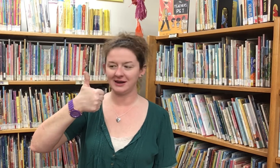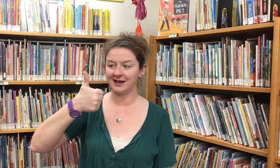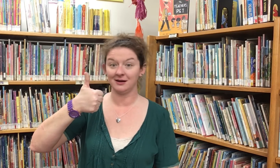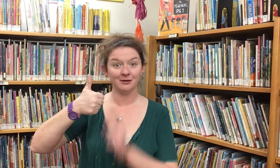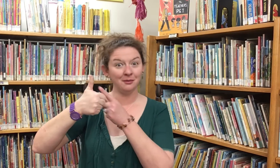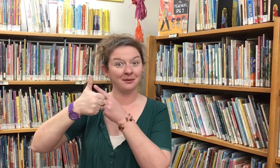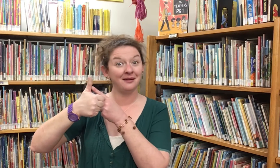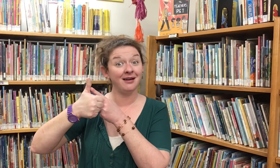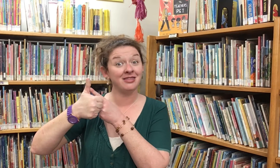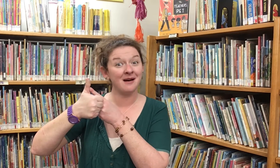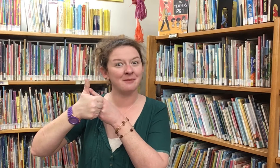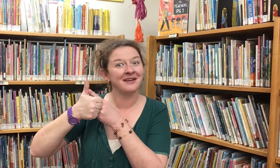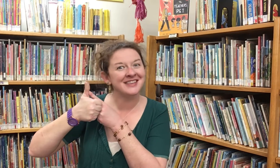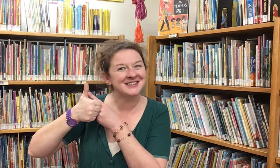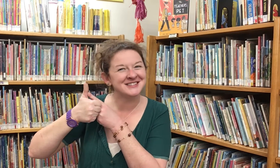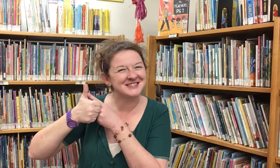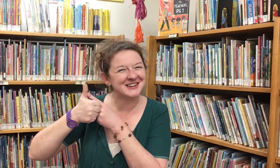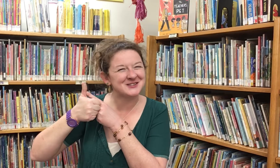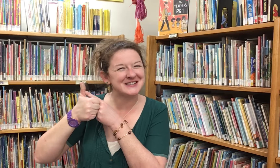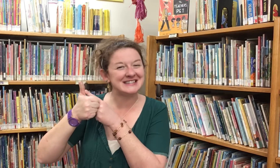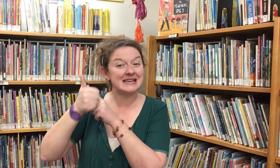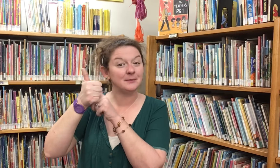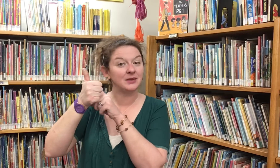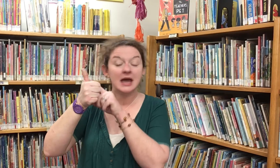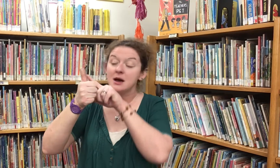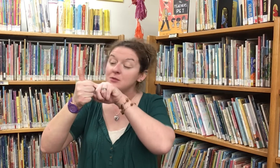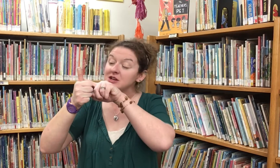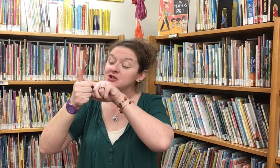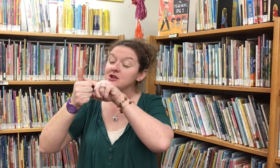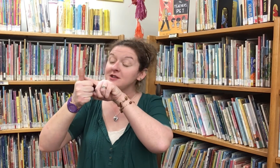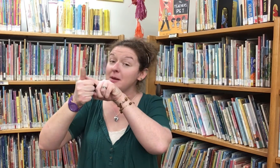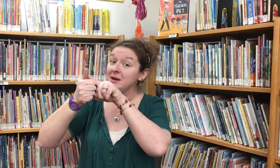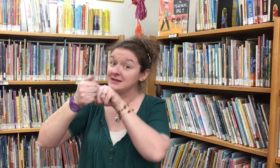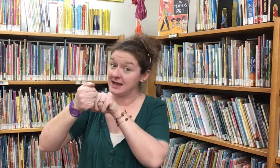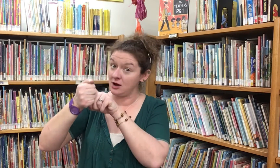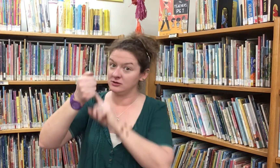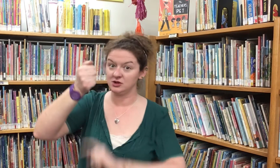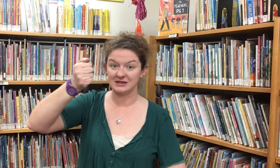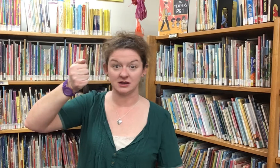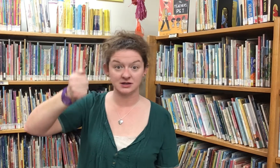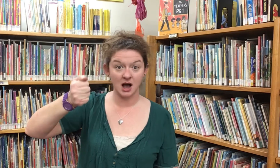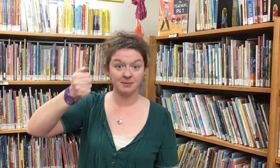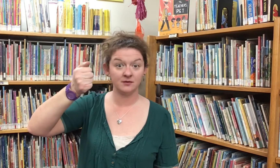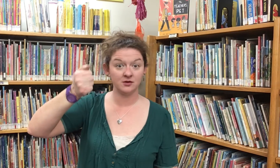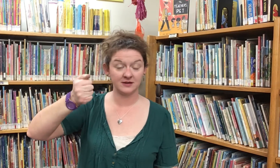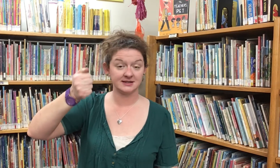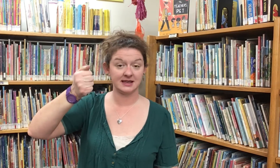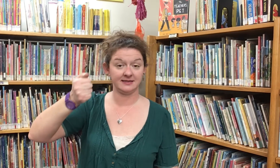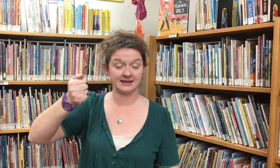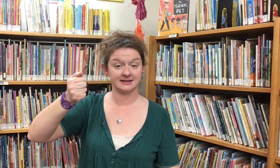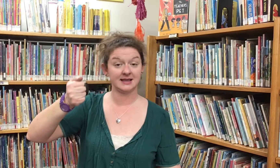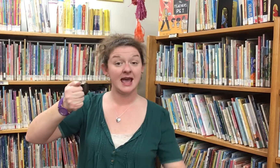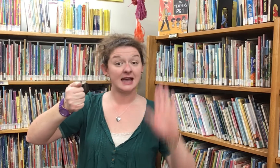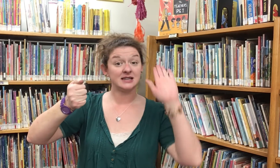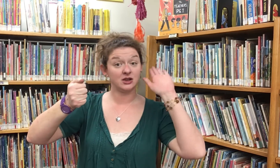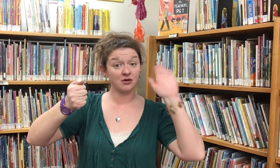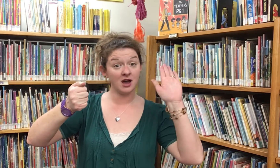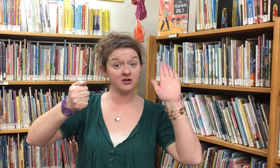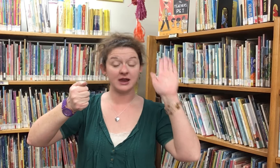hand. Ooh, thumb. That also starts with T. Press your thumb down so it's on top of your fist like this. And take your other hand